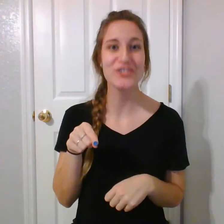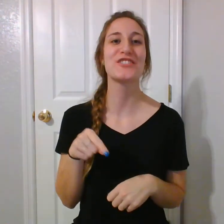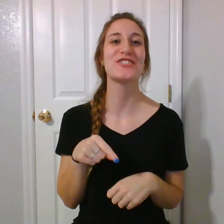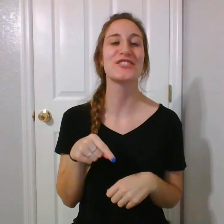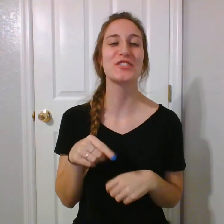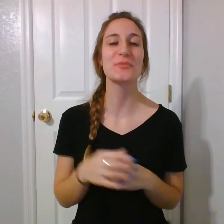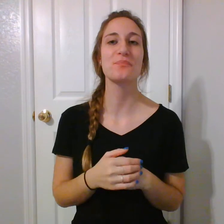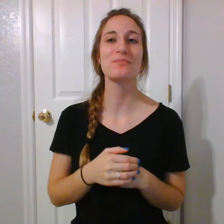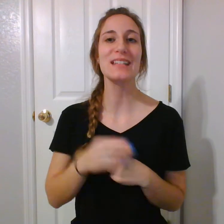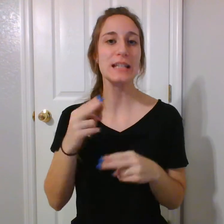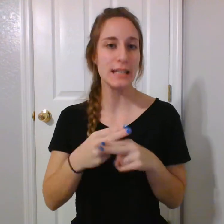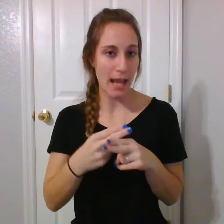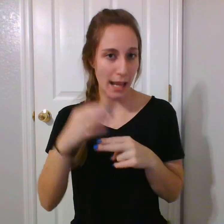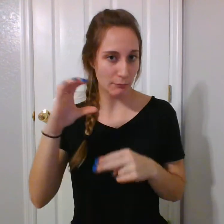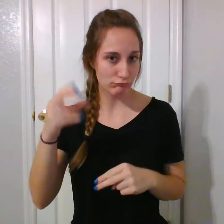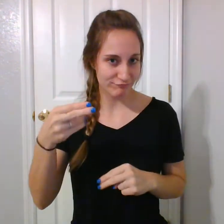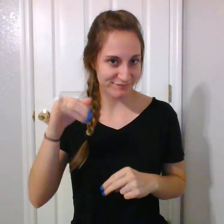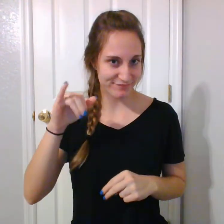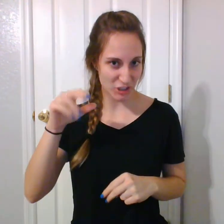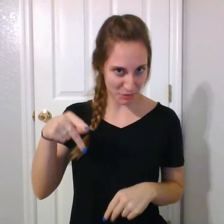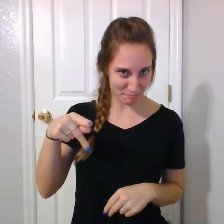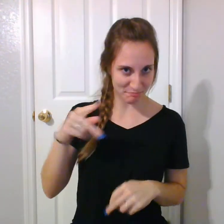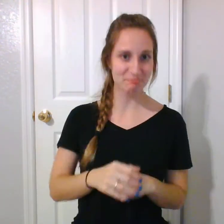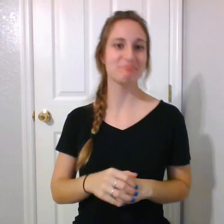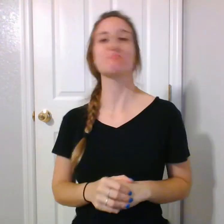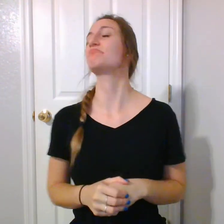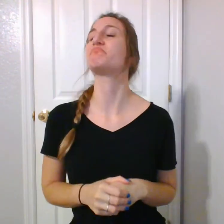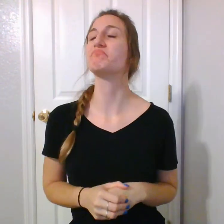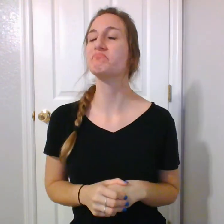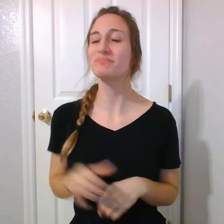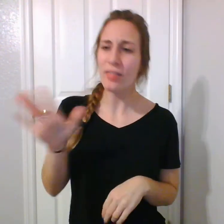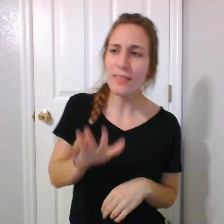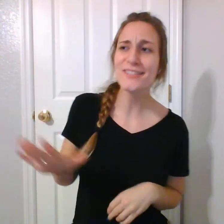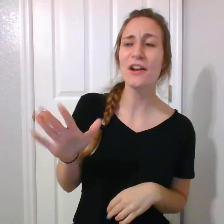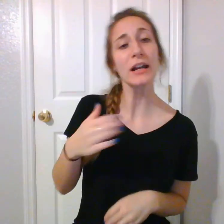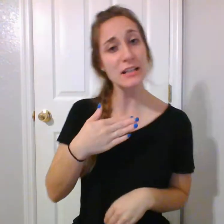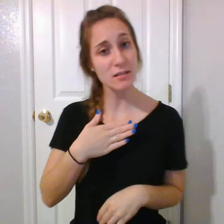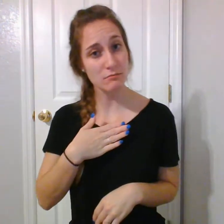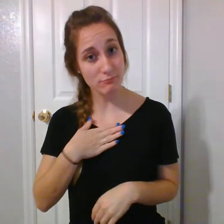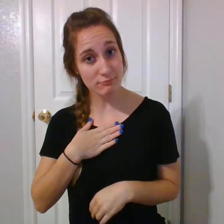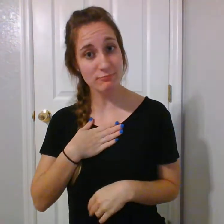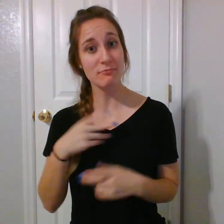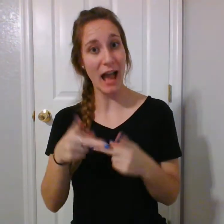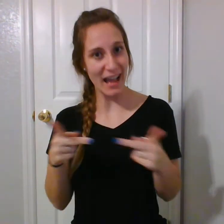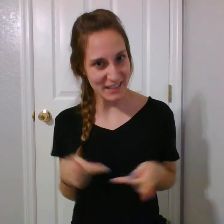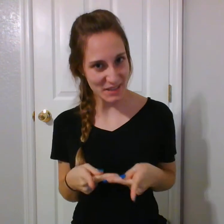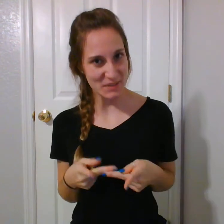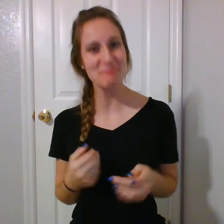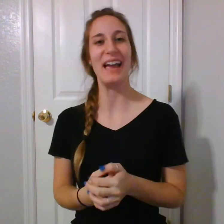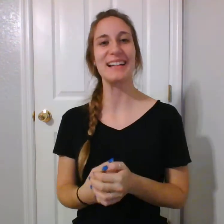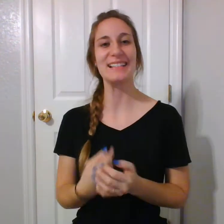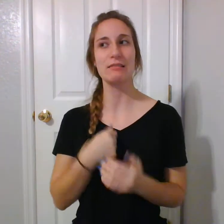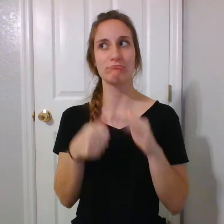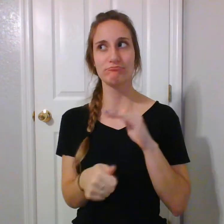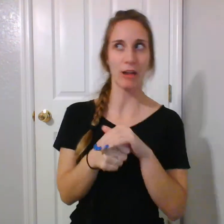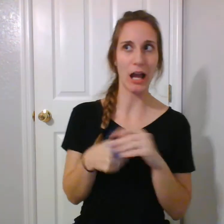So this is pretty much the only space I have in the house that belongs to me. This is where I hide from my kids and lock the door. And I have this really